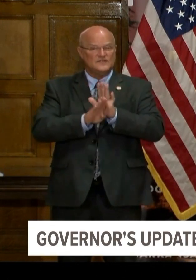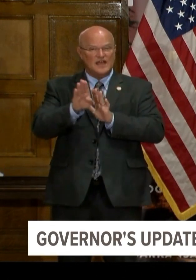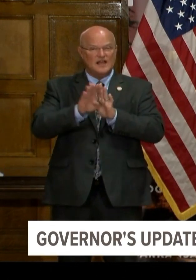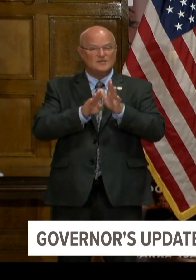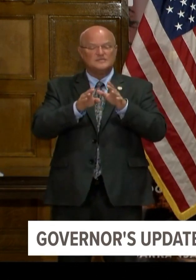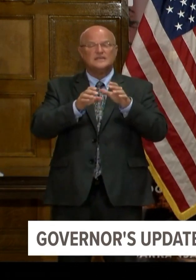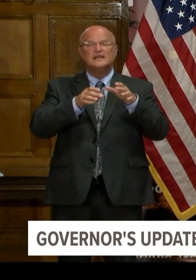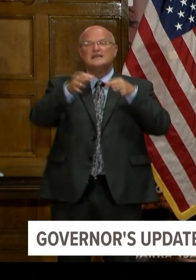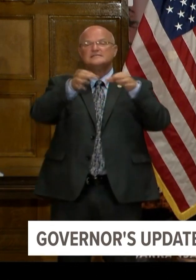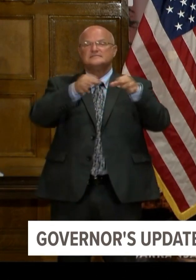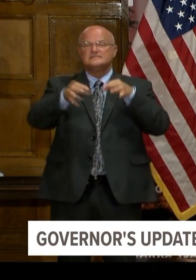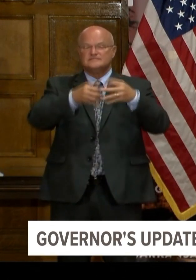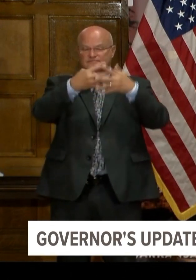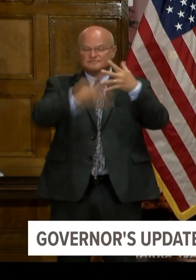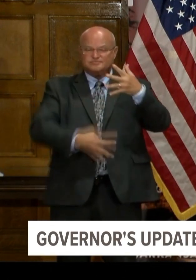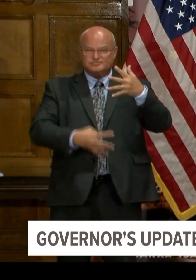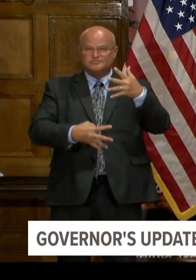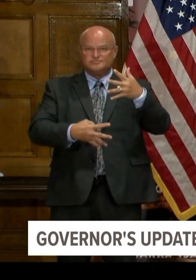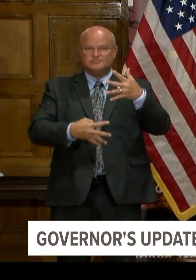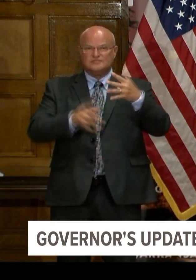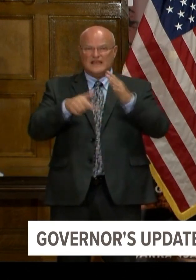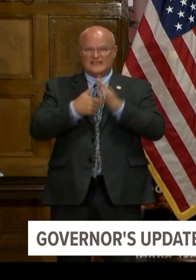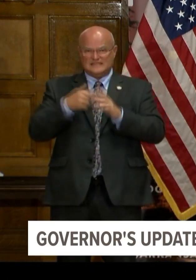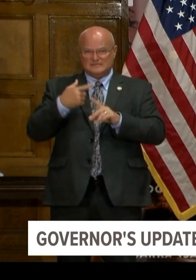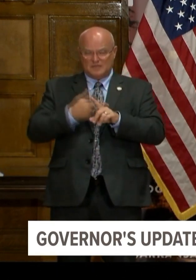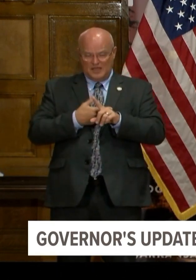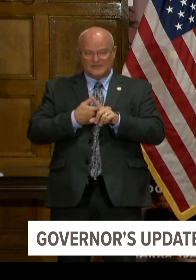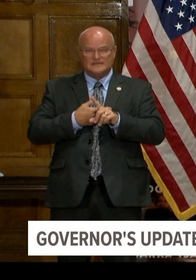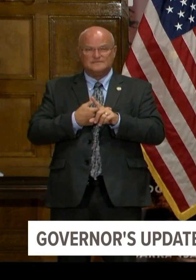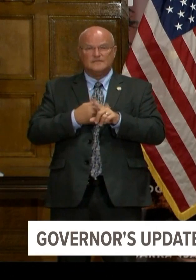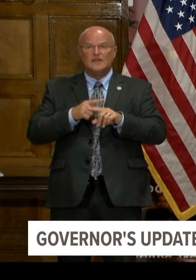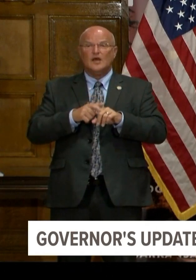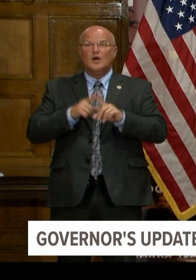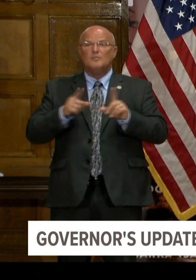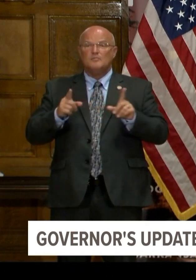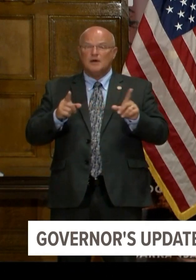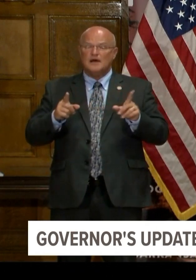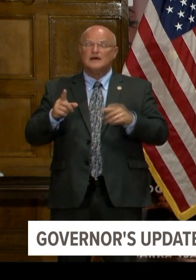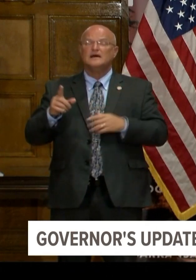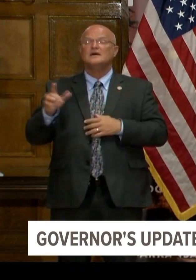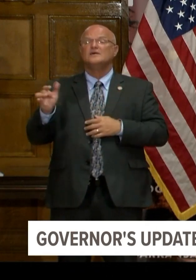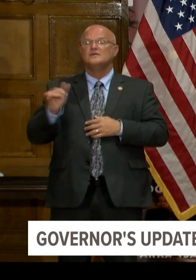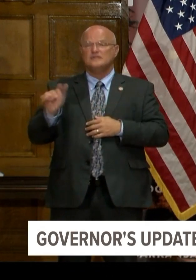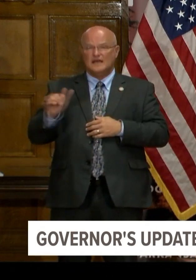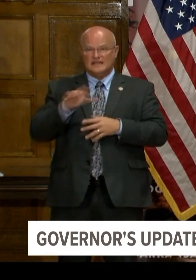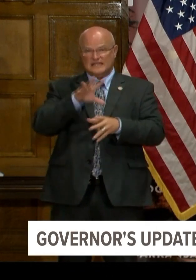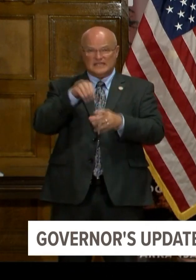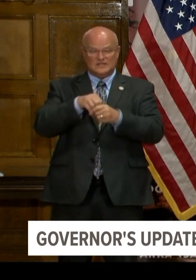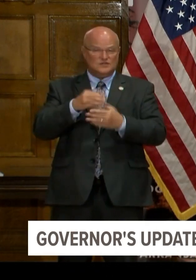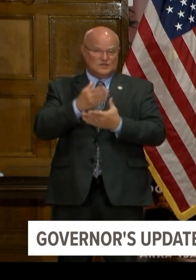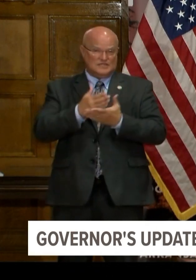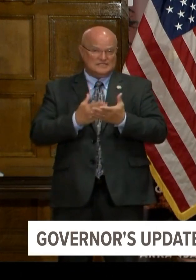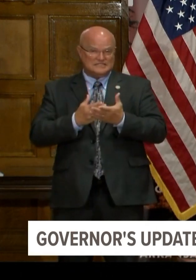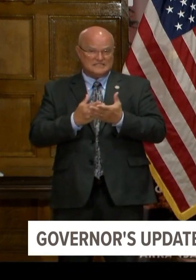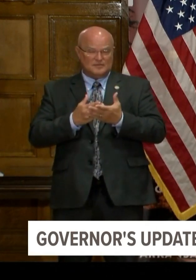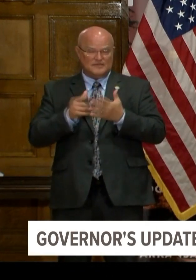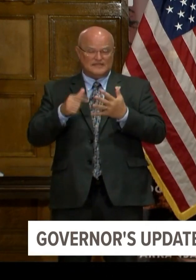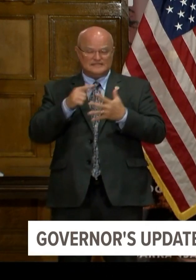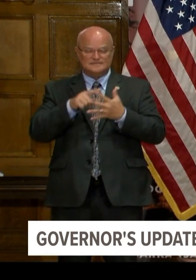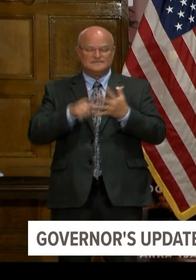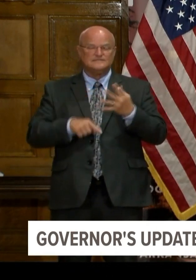and finalized during the remainder of this month, but will likely include some of the